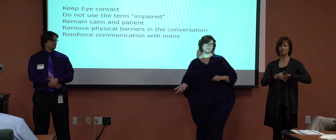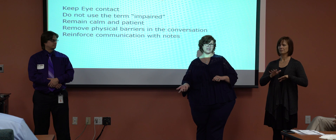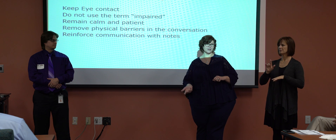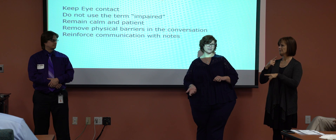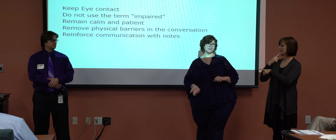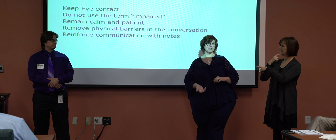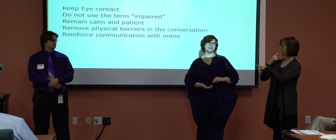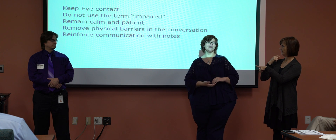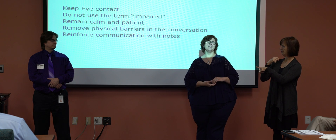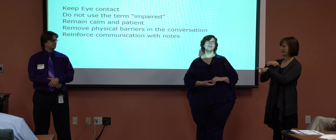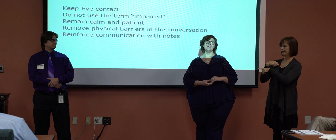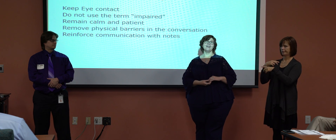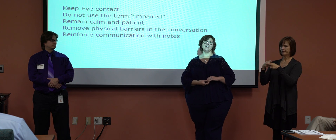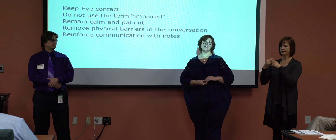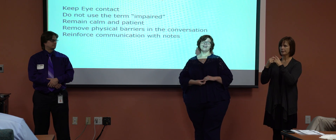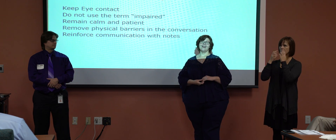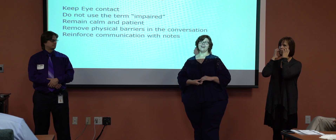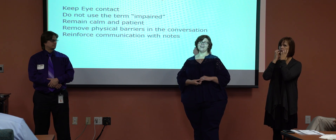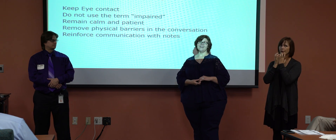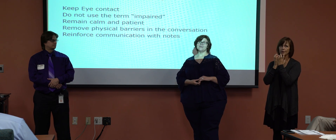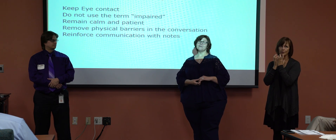Jared mentioned beards,